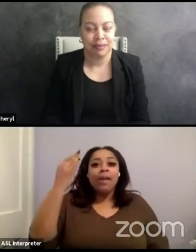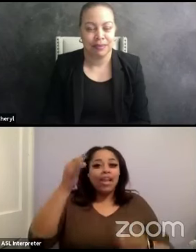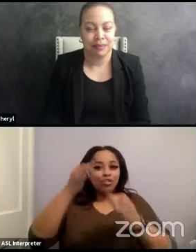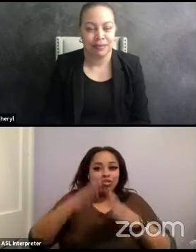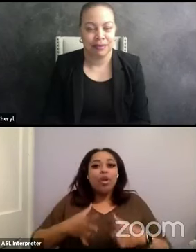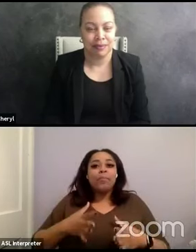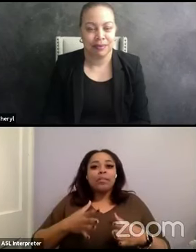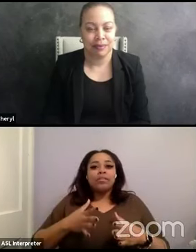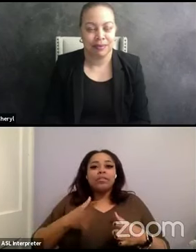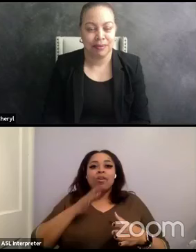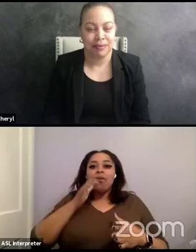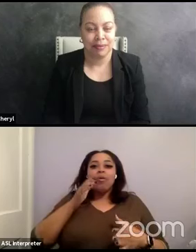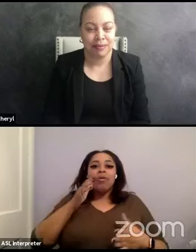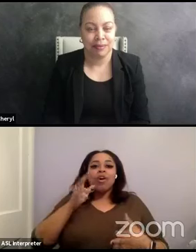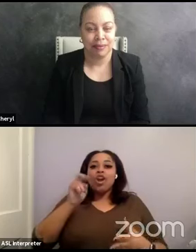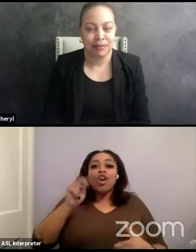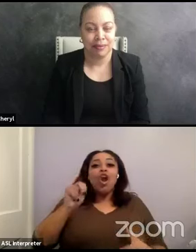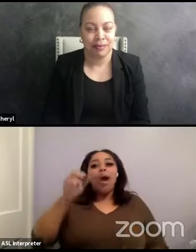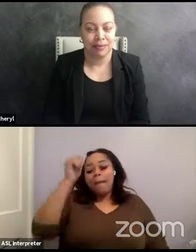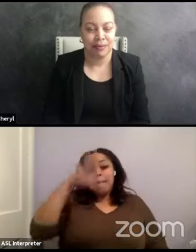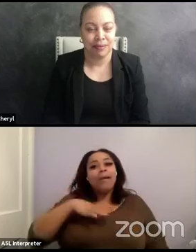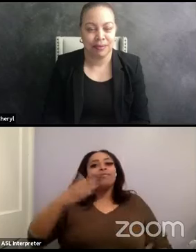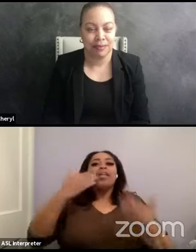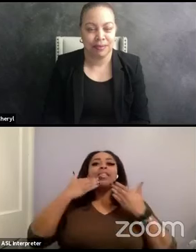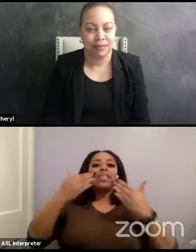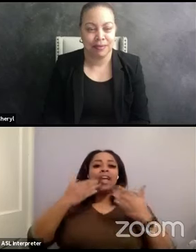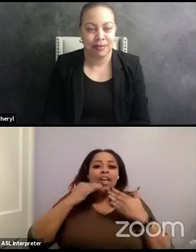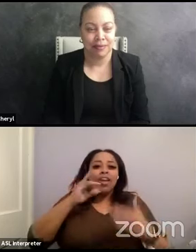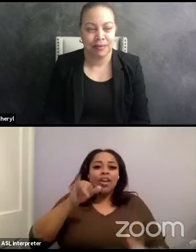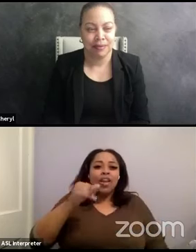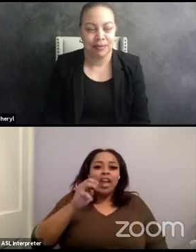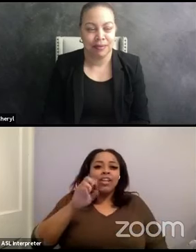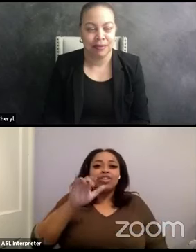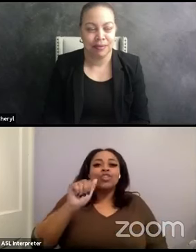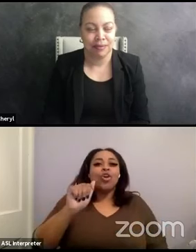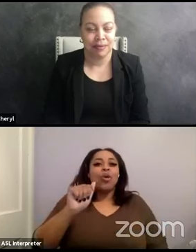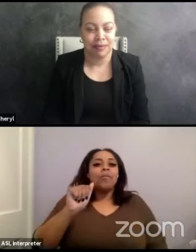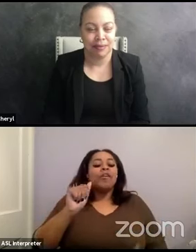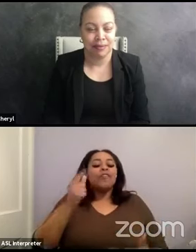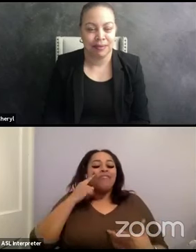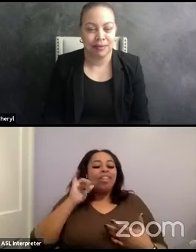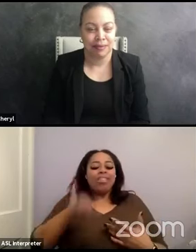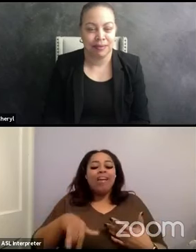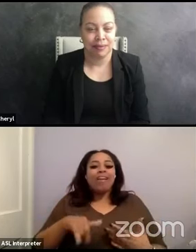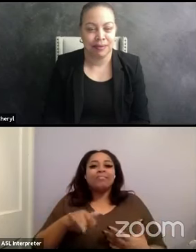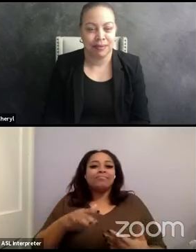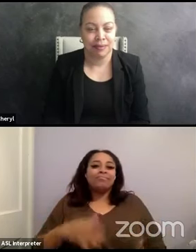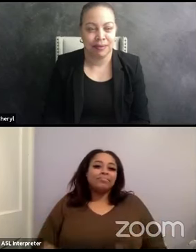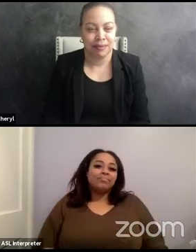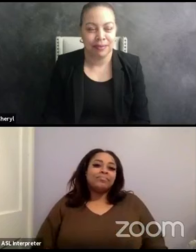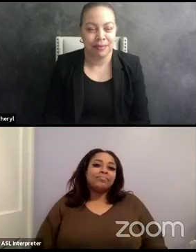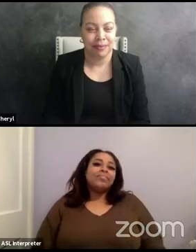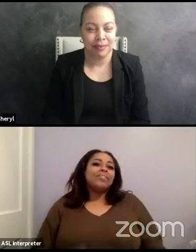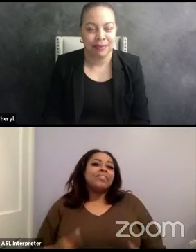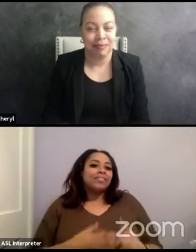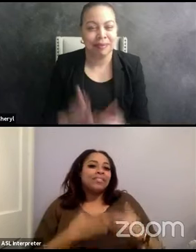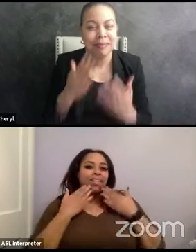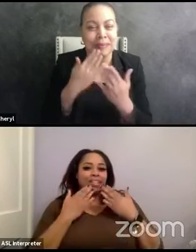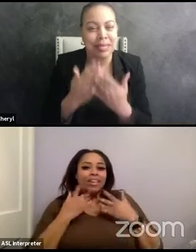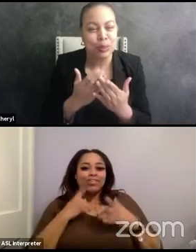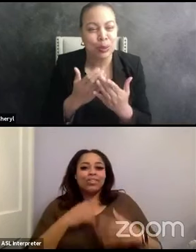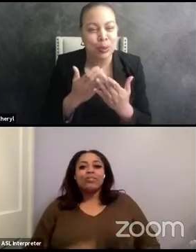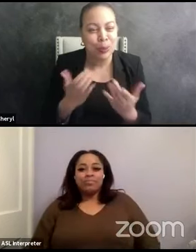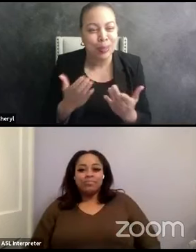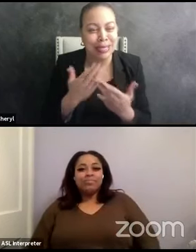interpreters who are non-man. So thank you so much, Ijeoma, for pushing that envelope as well. Thank you so much. And Didi, I